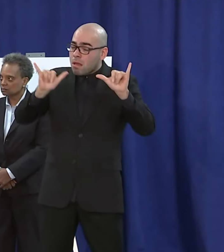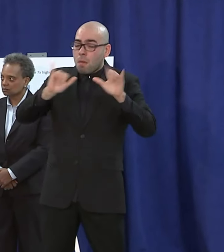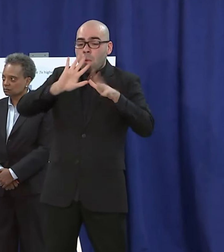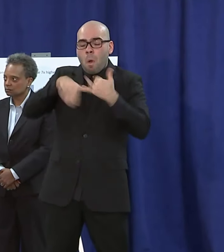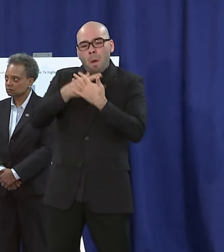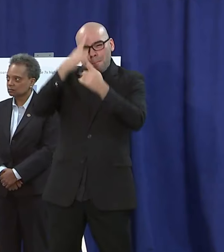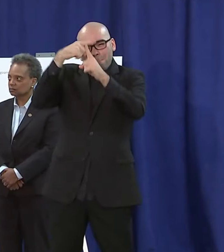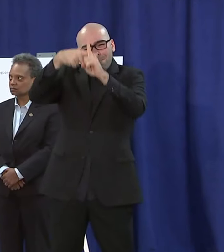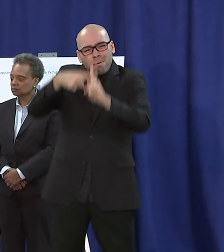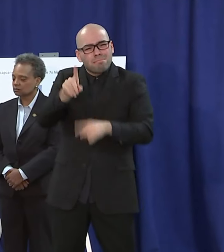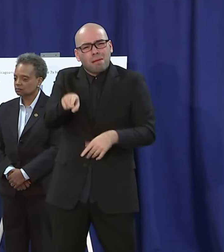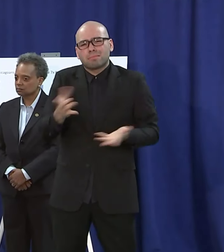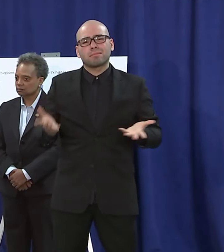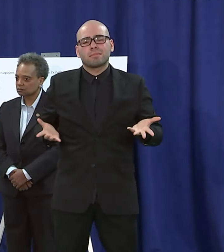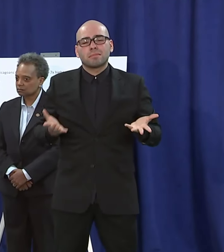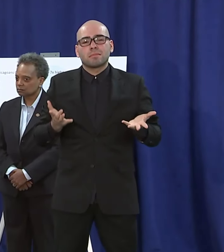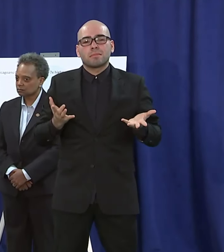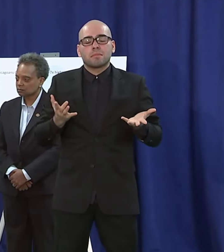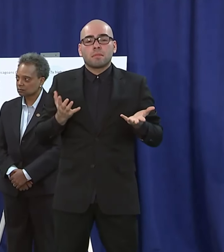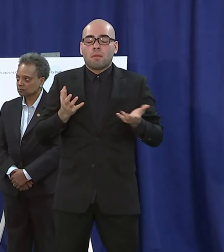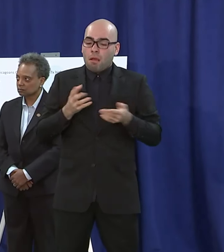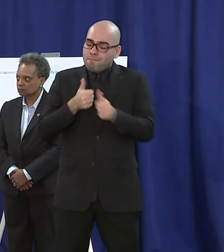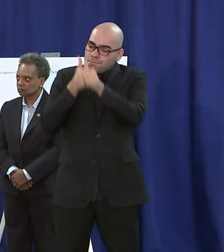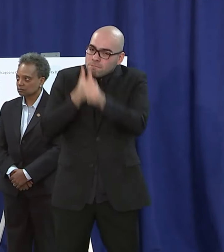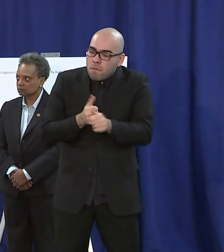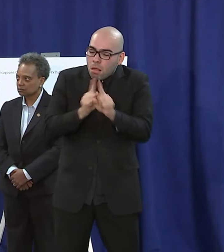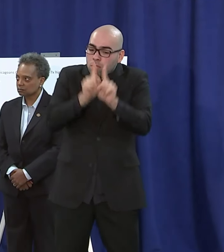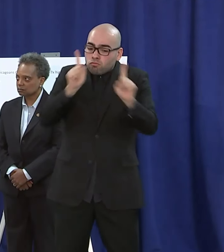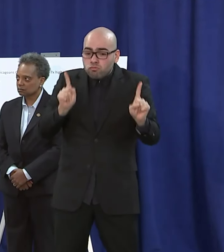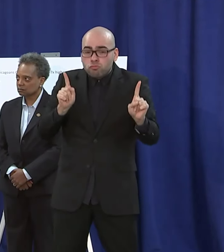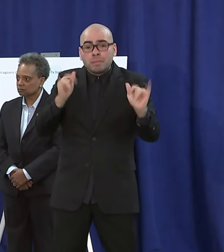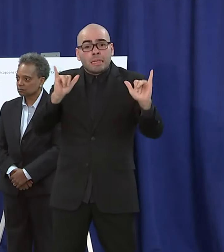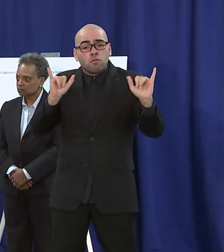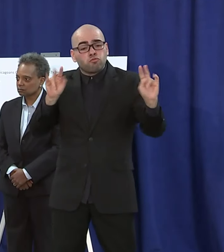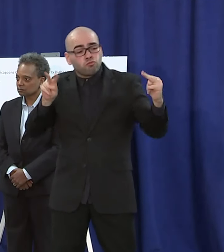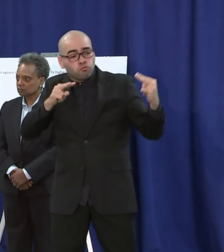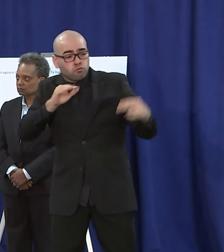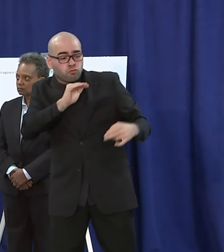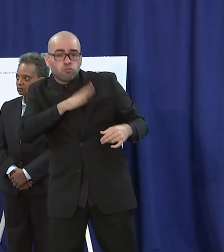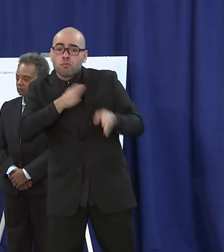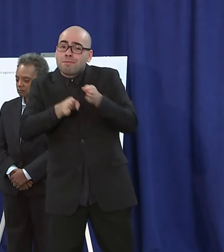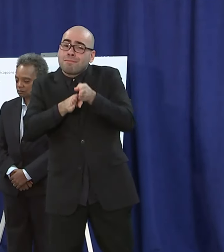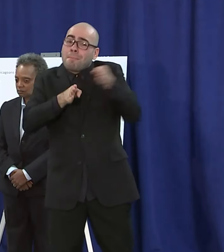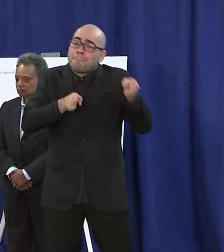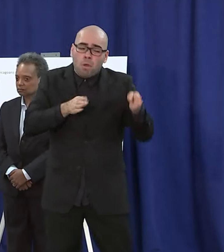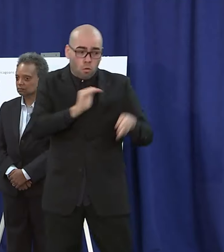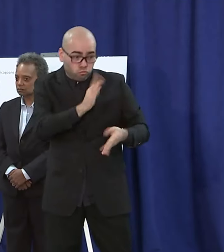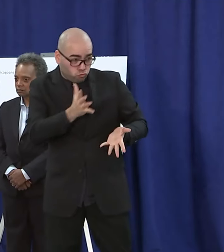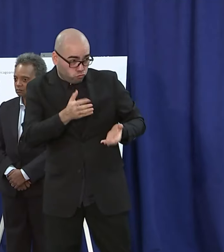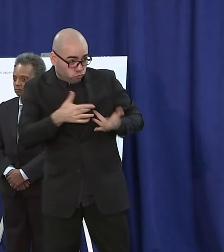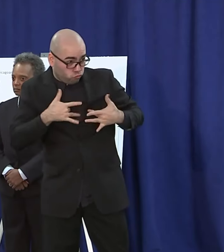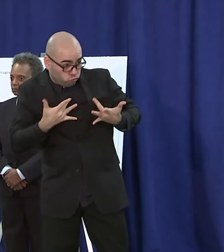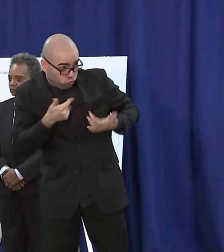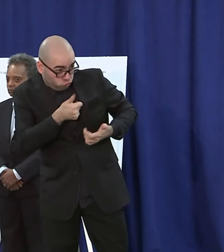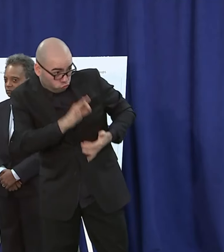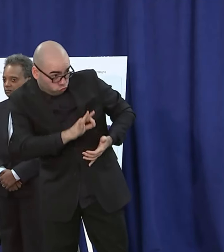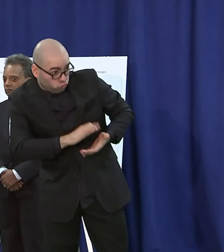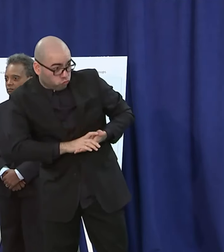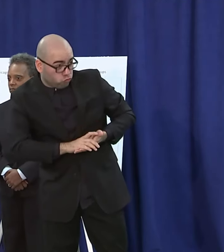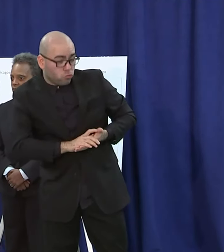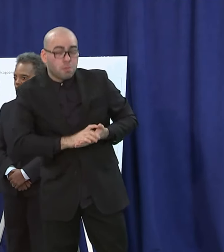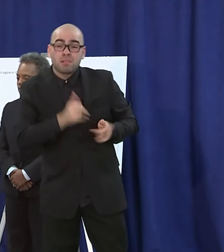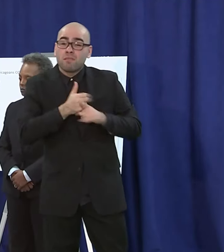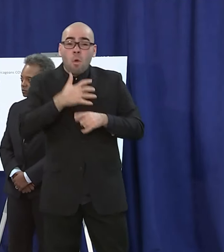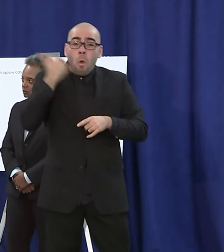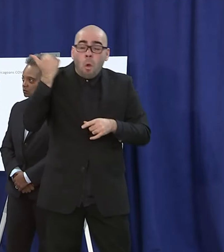deeds. Without violating the social distance space, check on your neighbors, particularly those that are elderly and may be